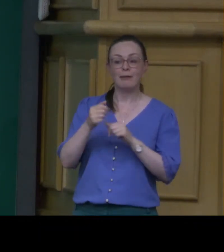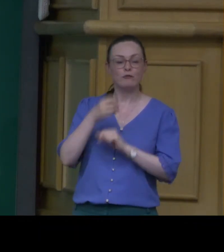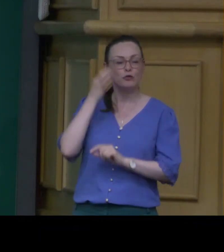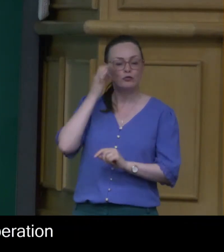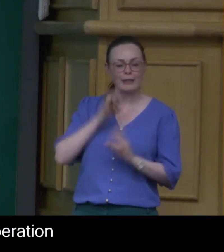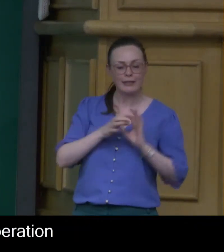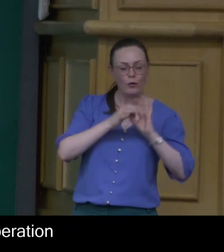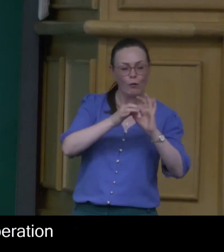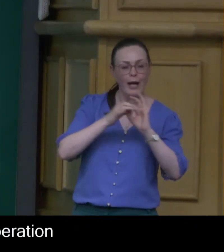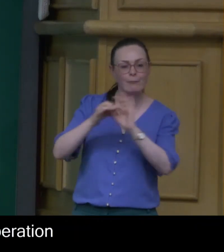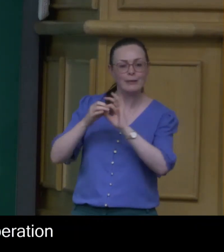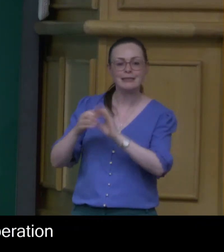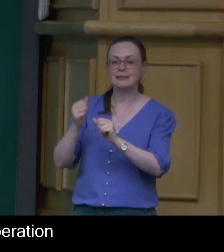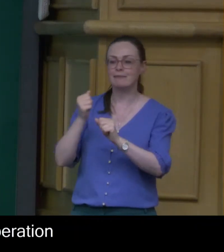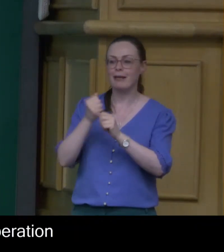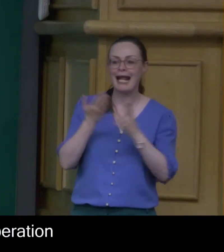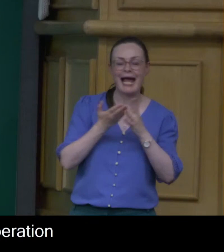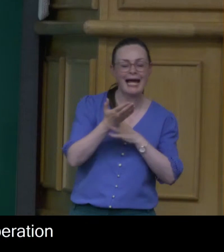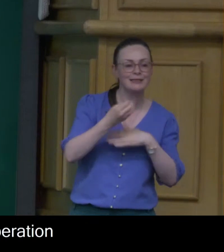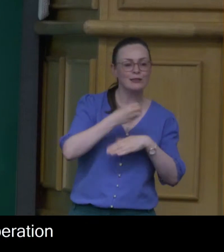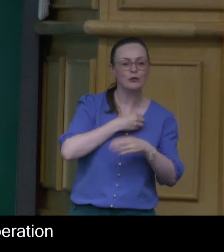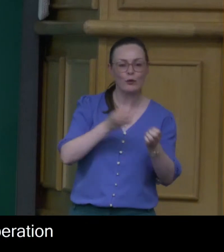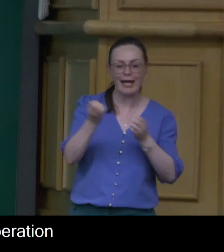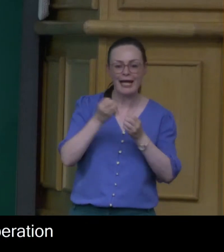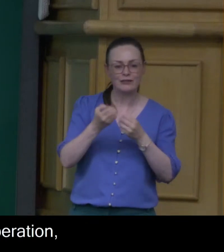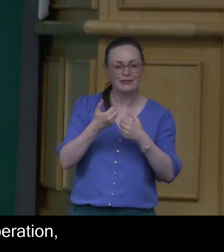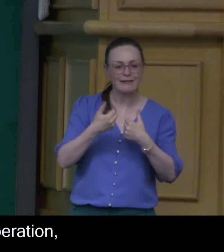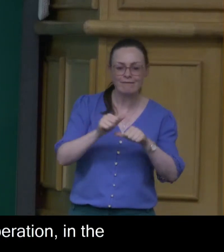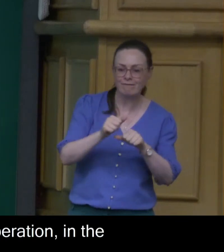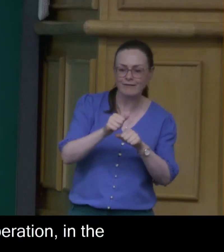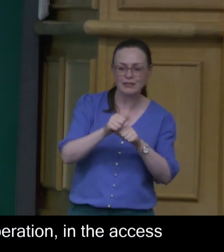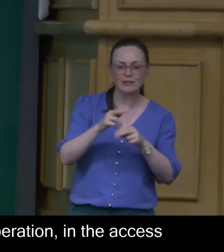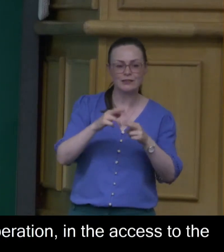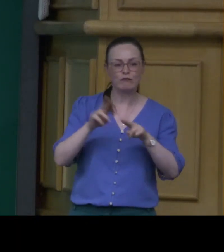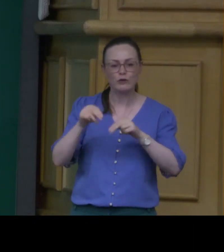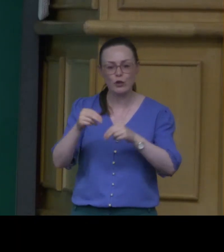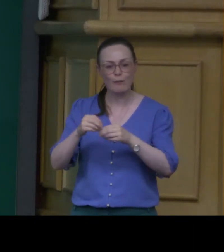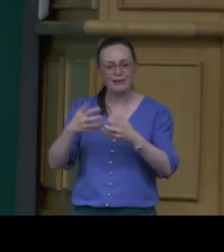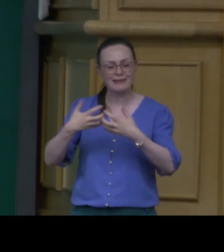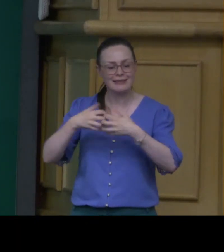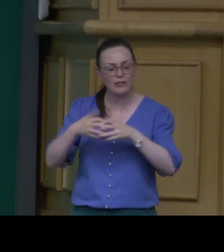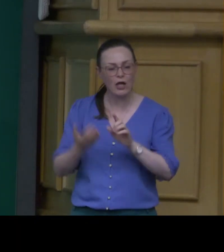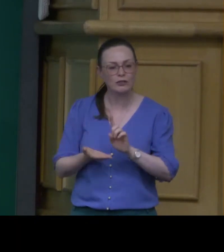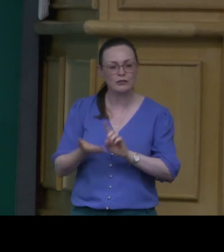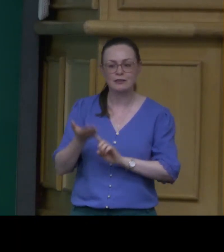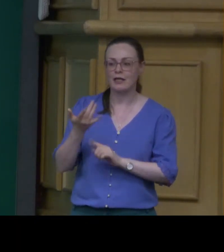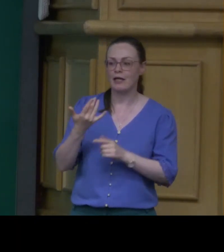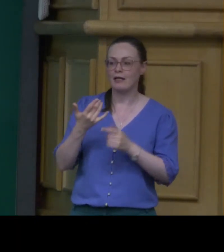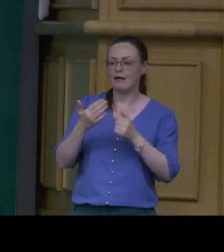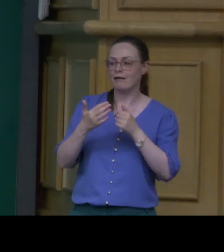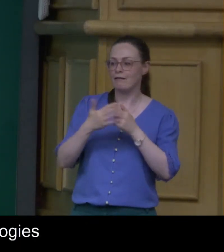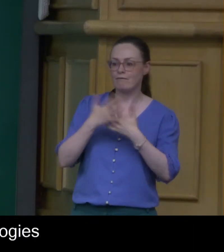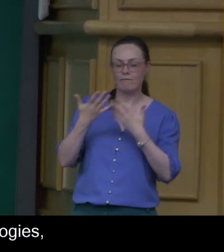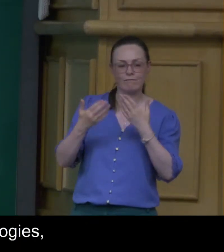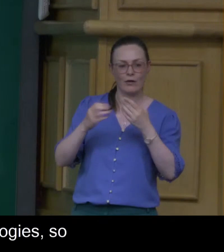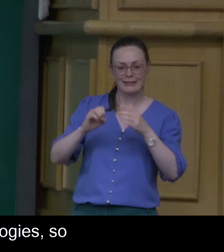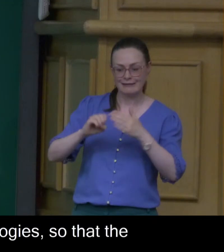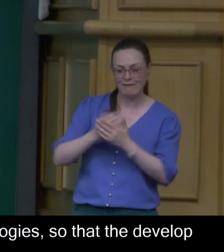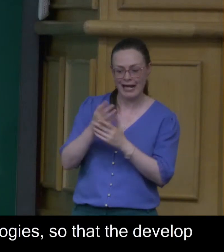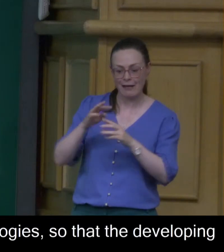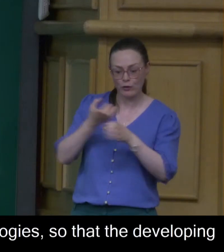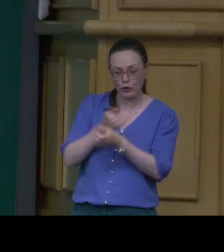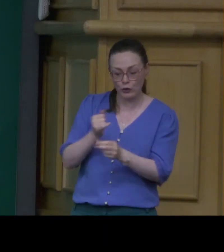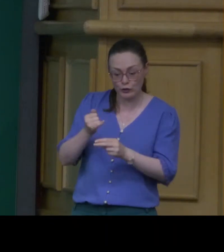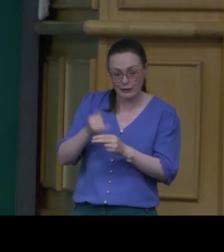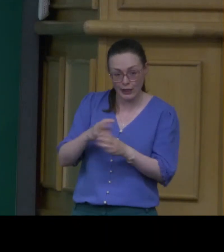cooperation in the access to the energy efficiency and renewable technologies, so that the developing countries in the world, which